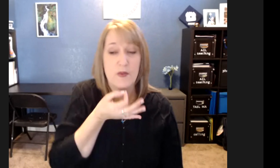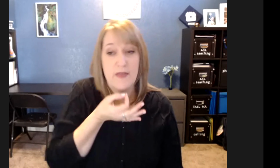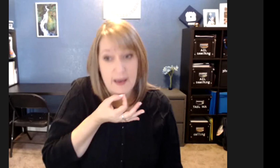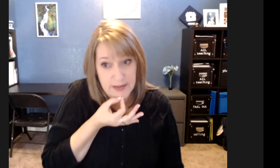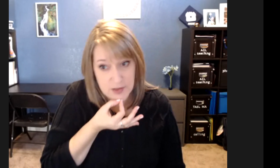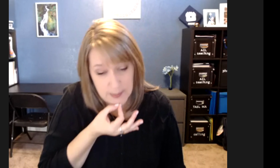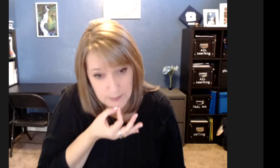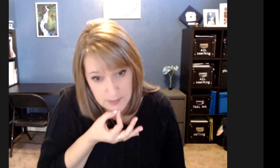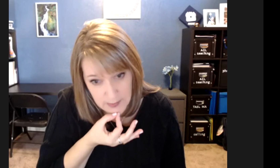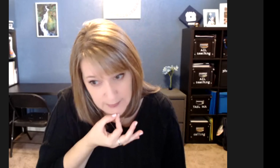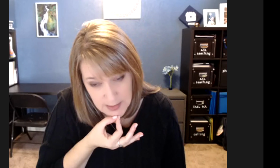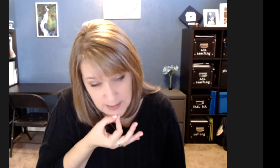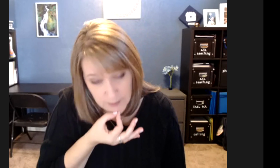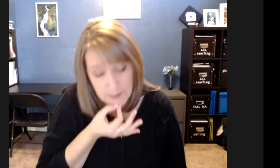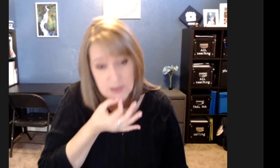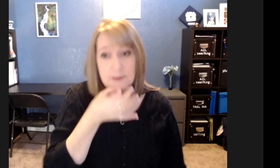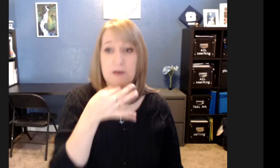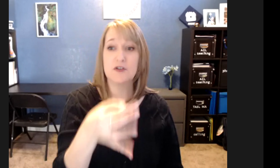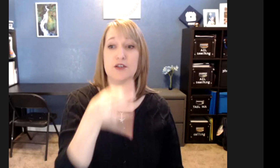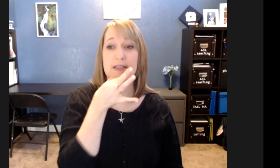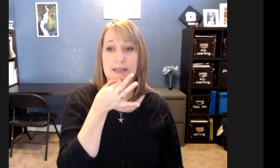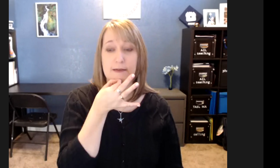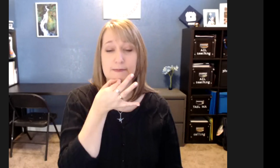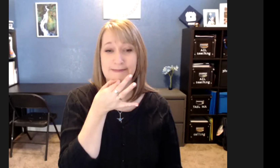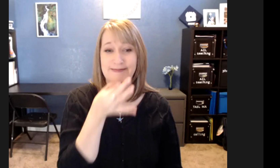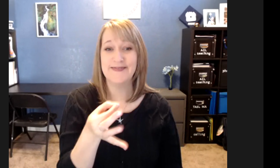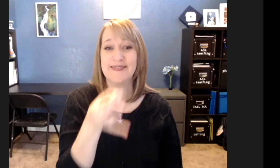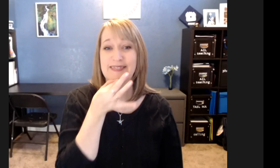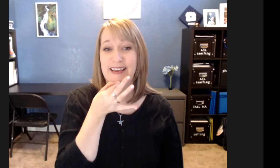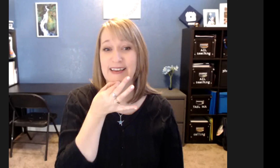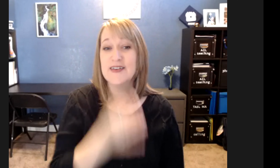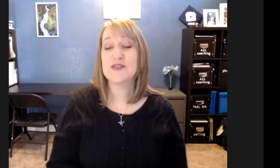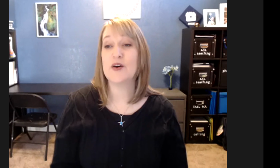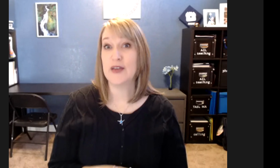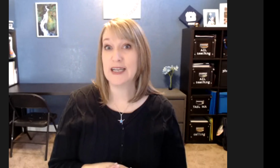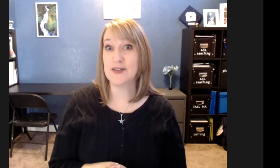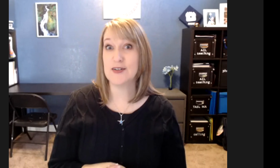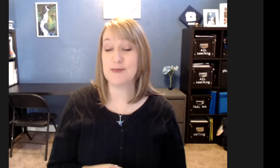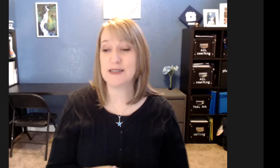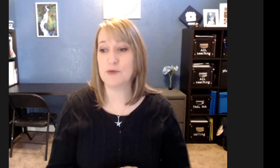that F hand shape. You don't have to tip over. I'm just tipping over so you can see. Okay, so here is my example for